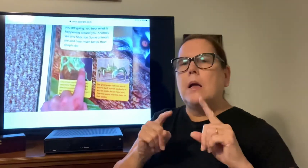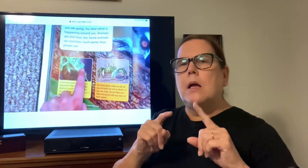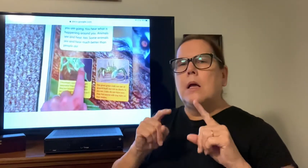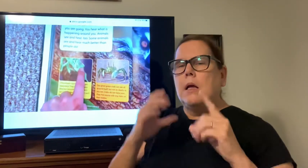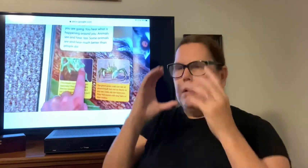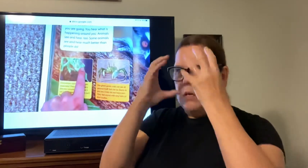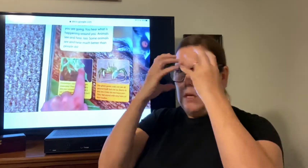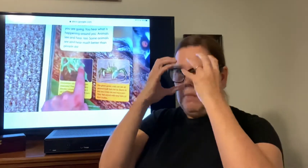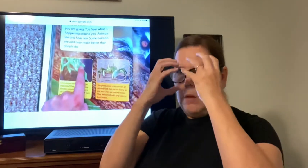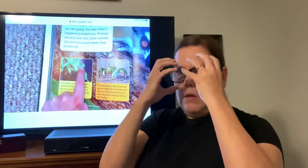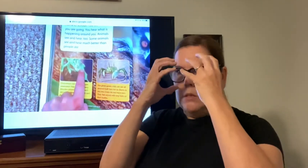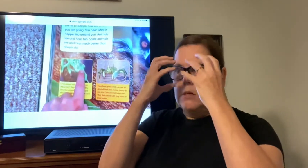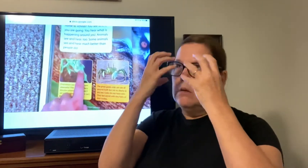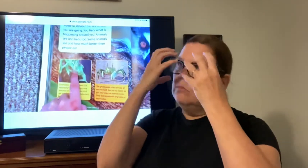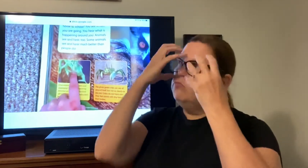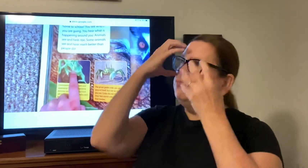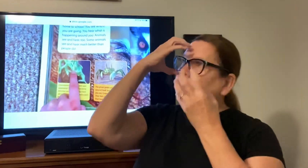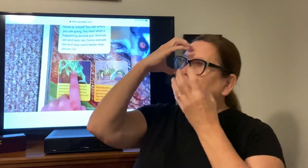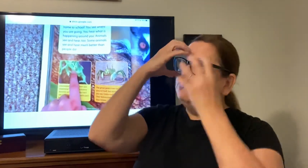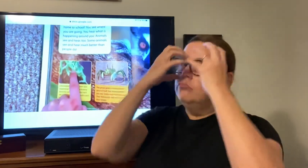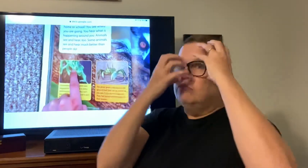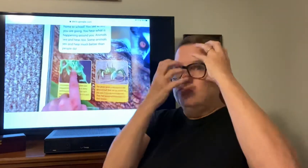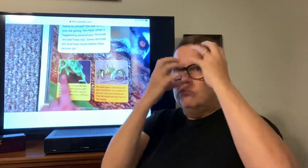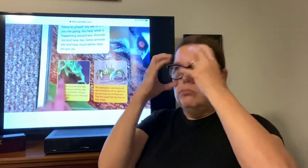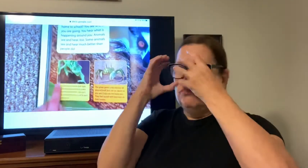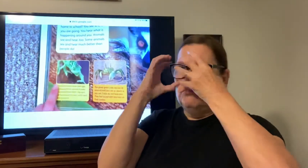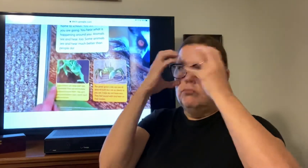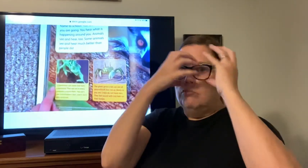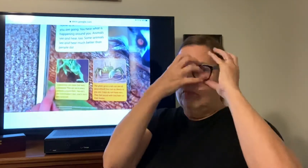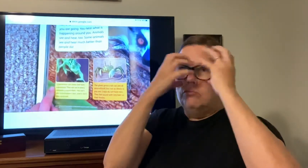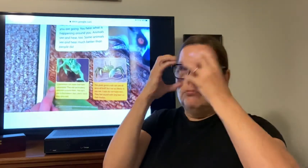really well, and one of their abilities is that they can move their eyes in different directions.